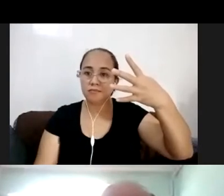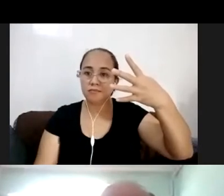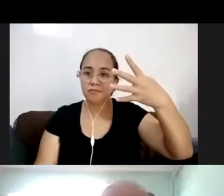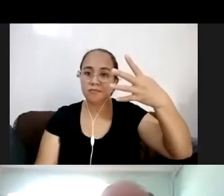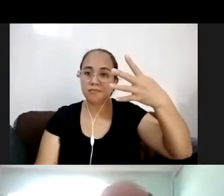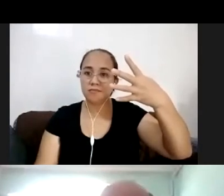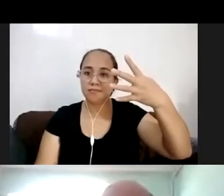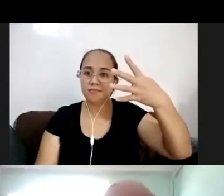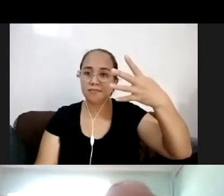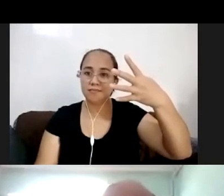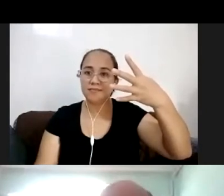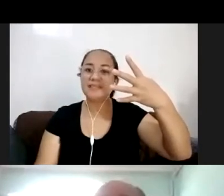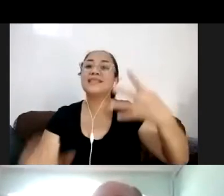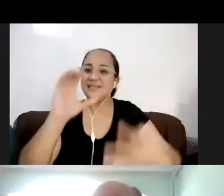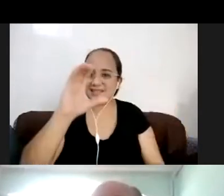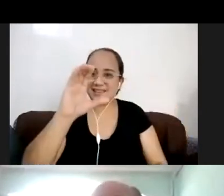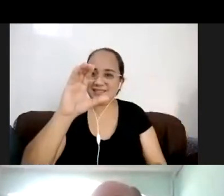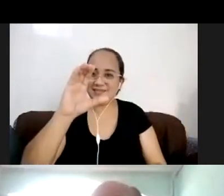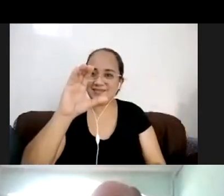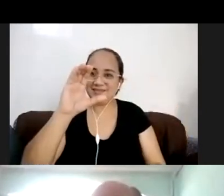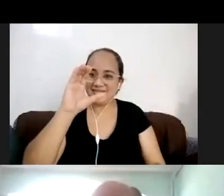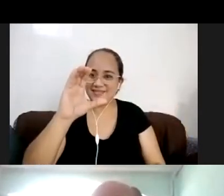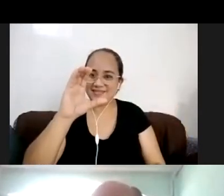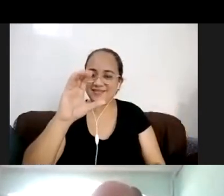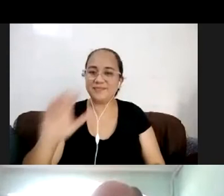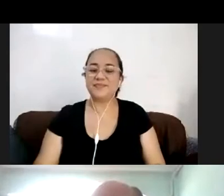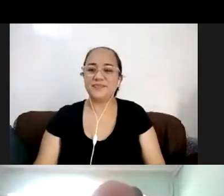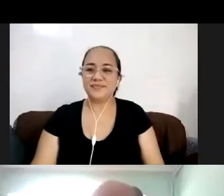C. C, correct.